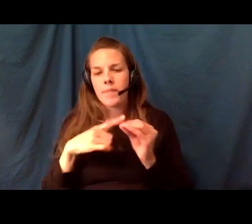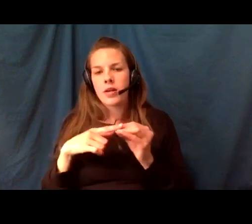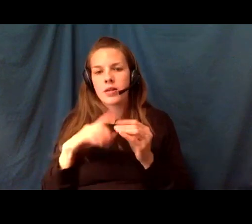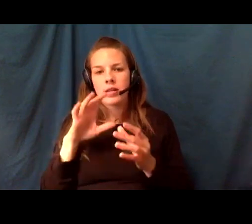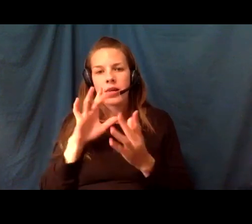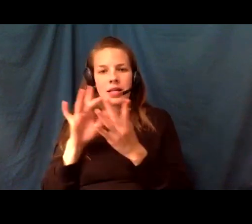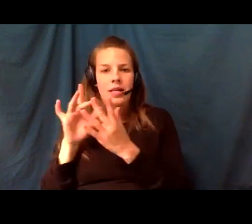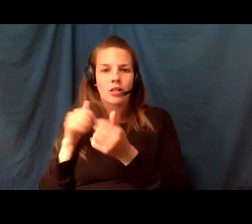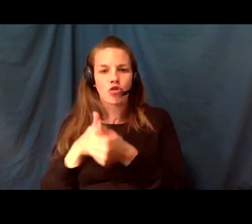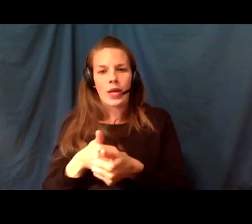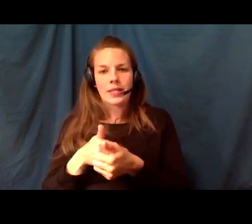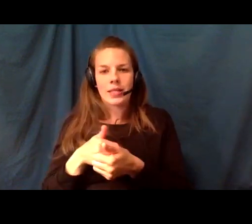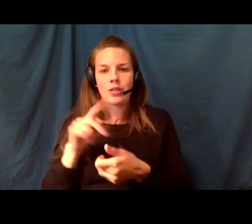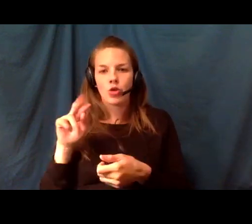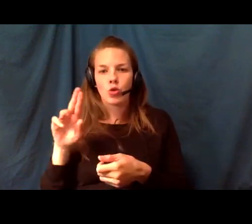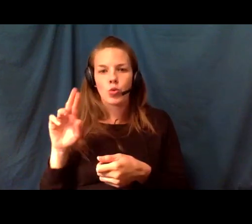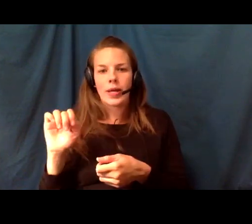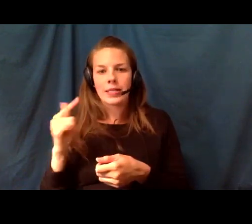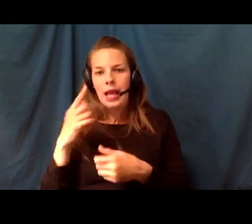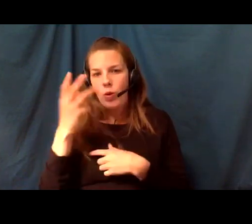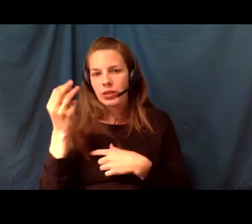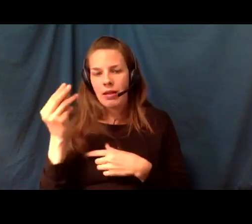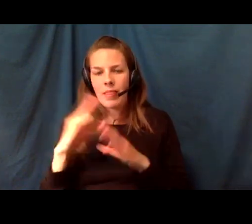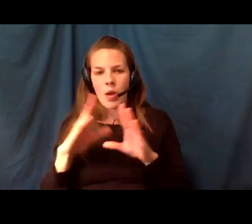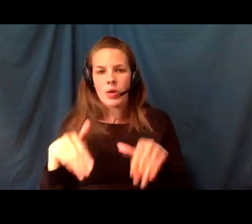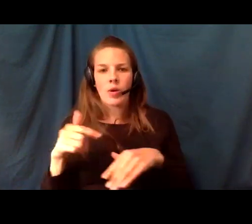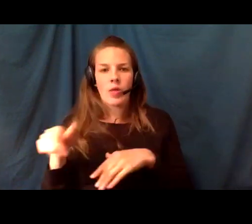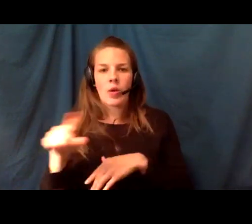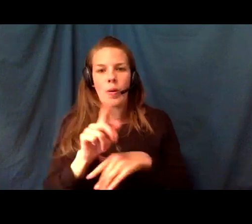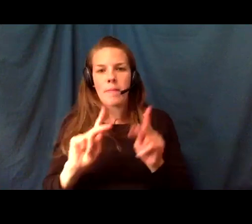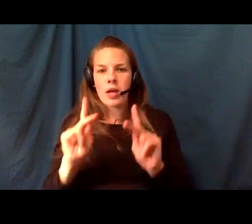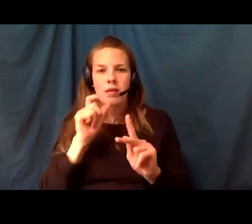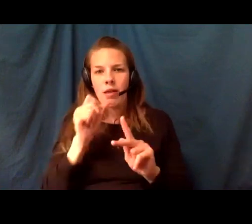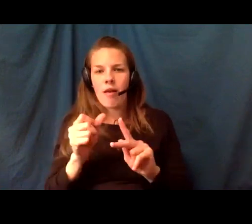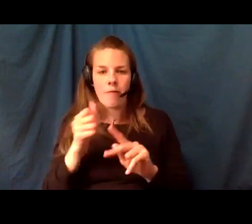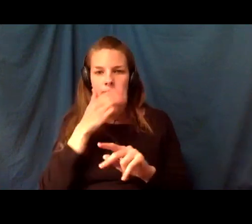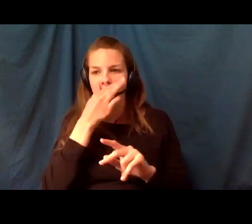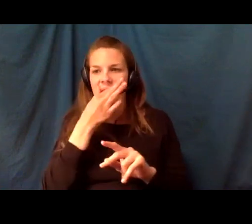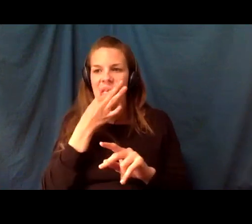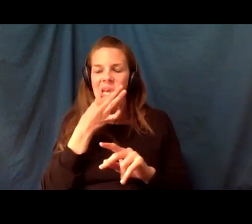contacts outside the household, those people would not be,